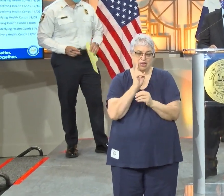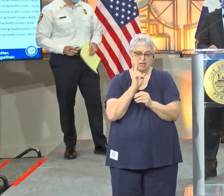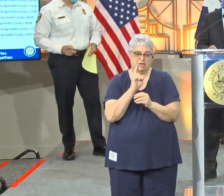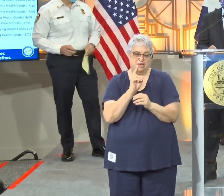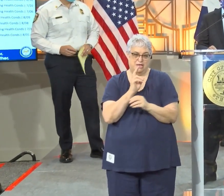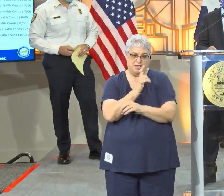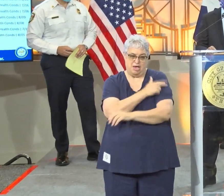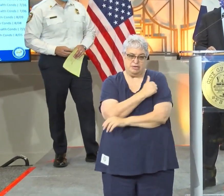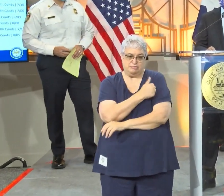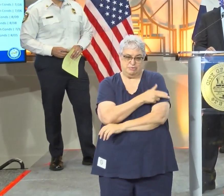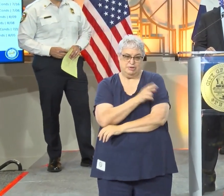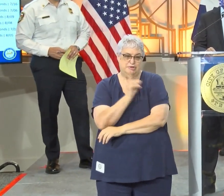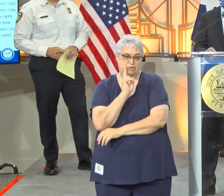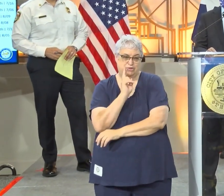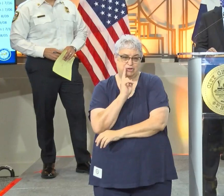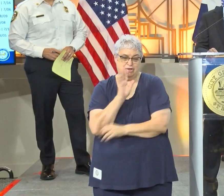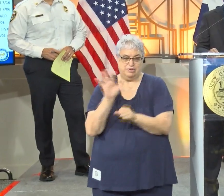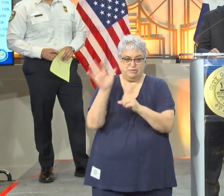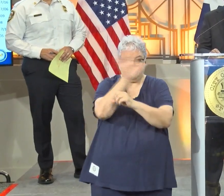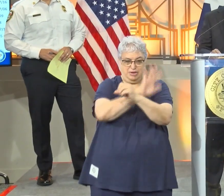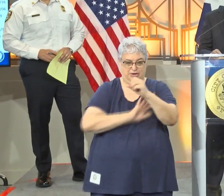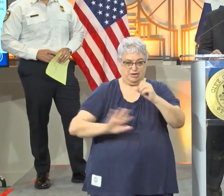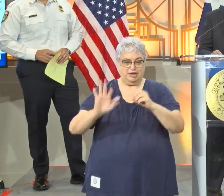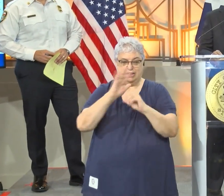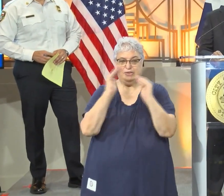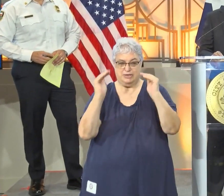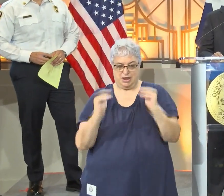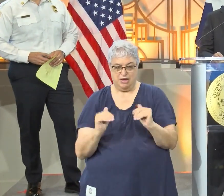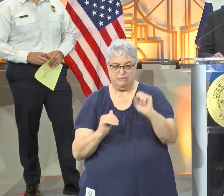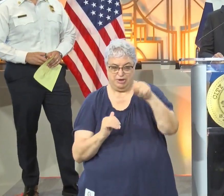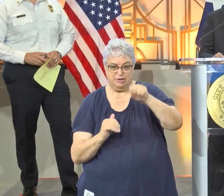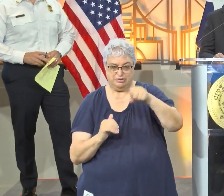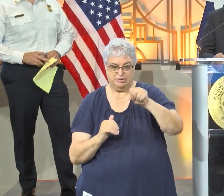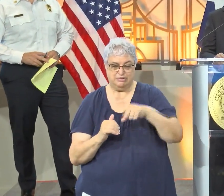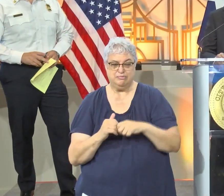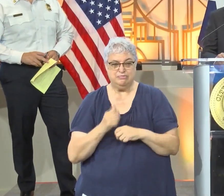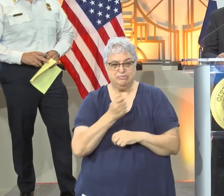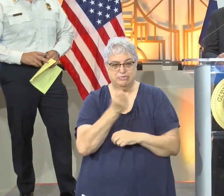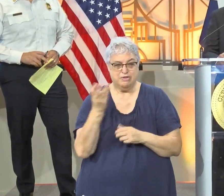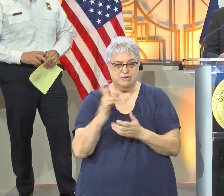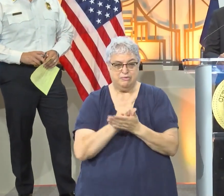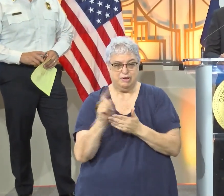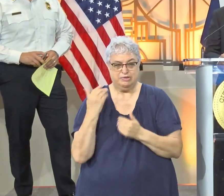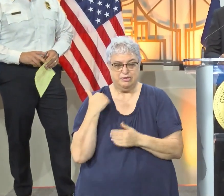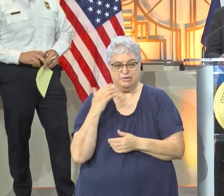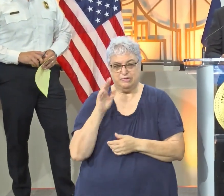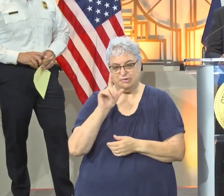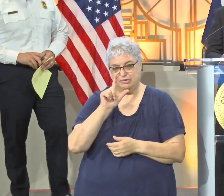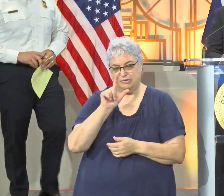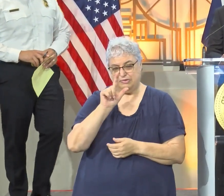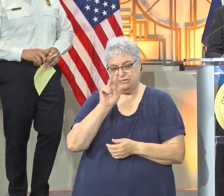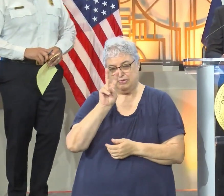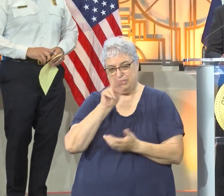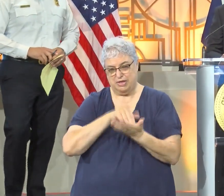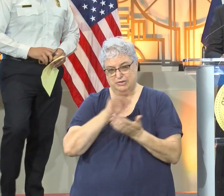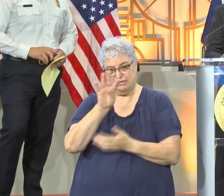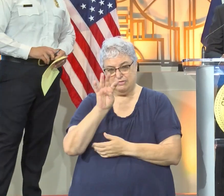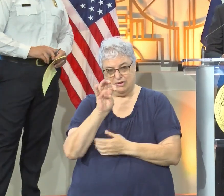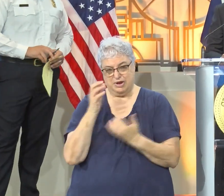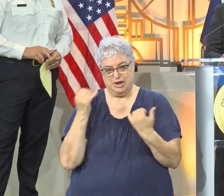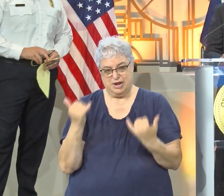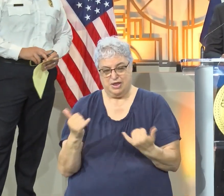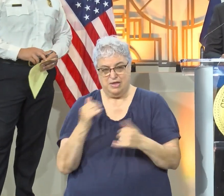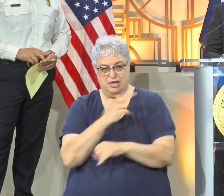city of Houston hospitals in the region is down. A few weeks ago it was 2,400 or so. In